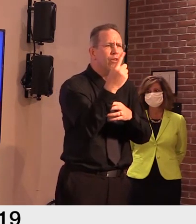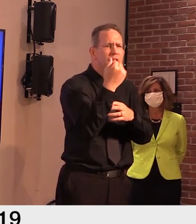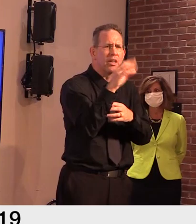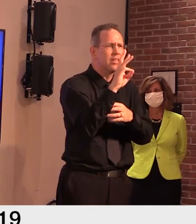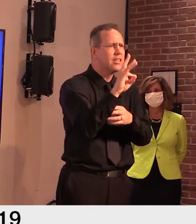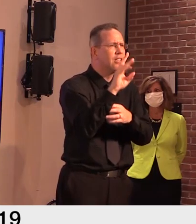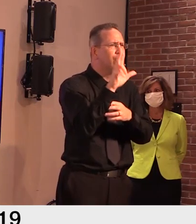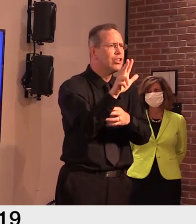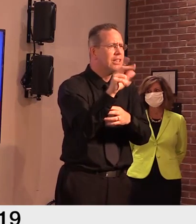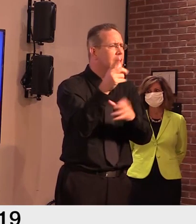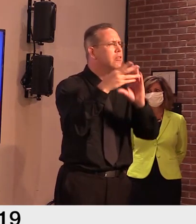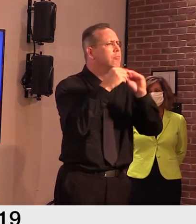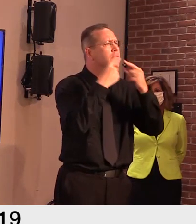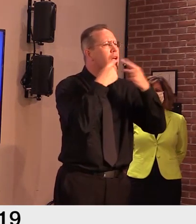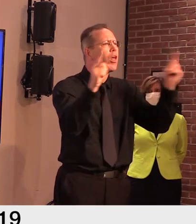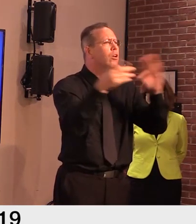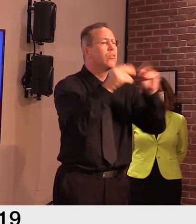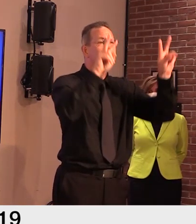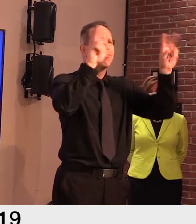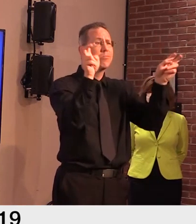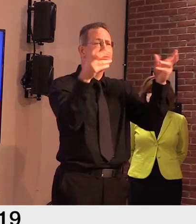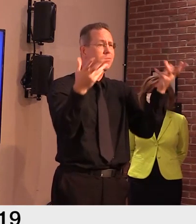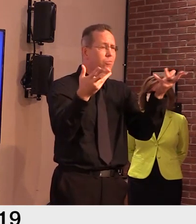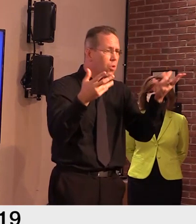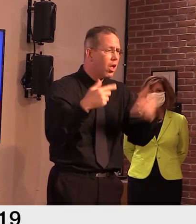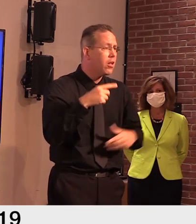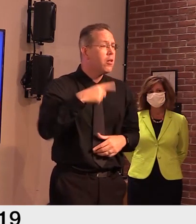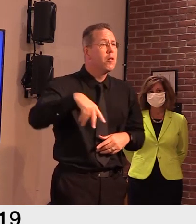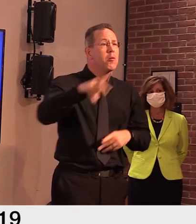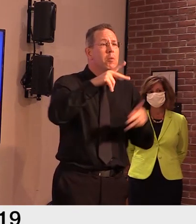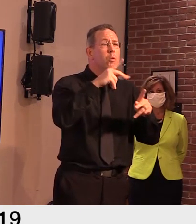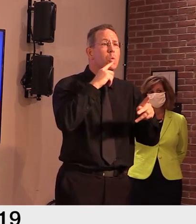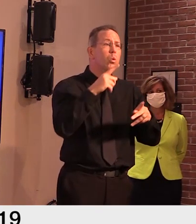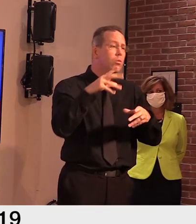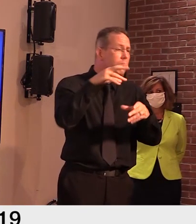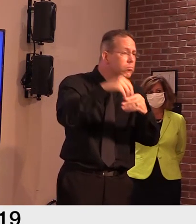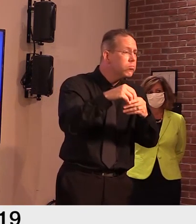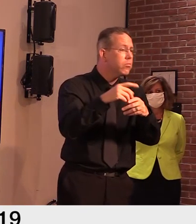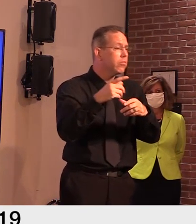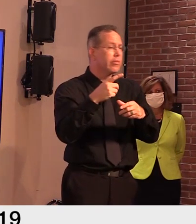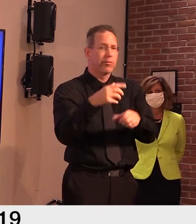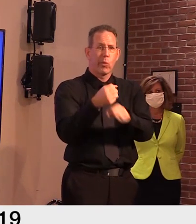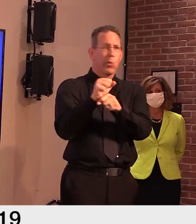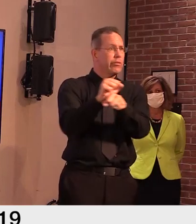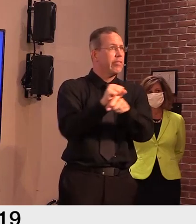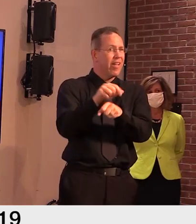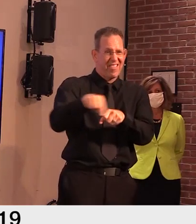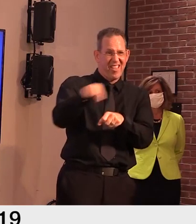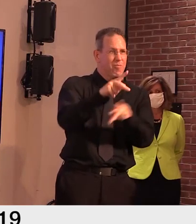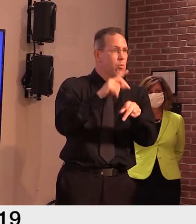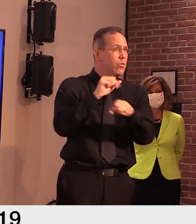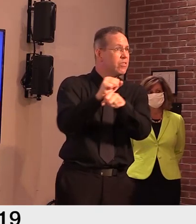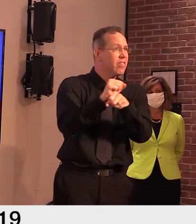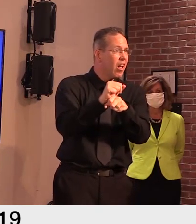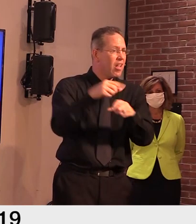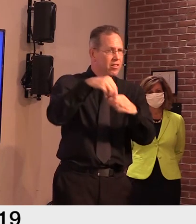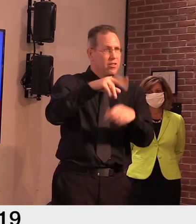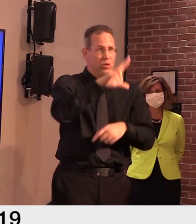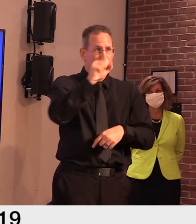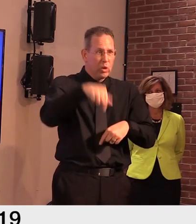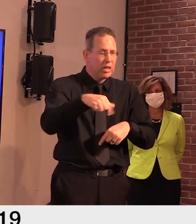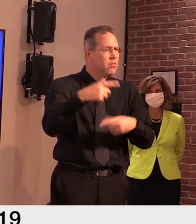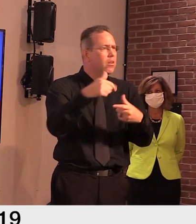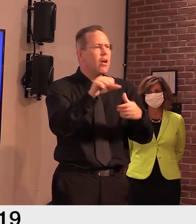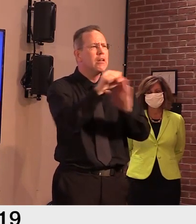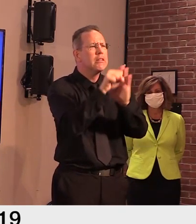the slaves on January 1st, 1863, when the Emancipation Proclamation was enacted.